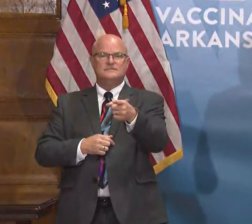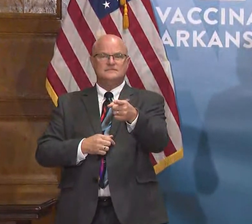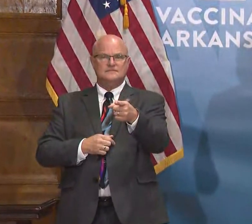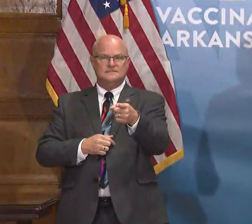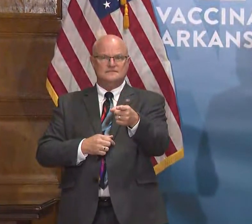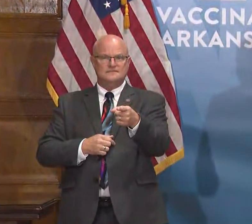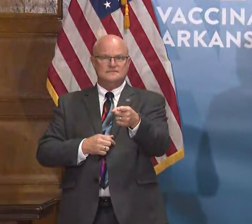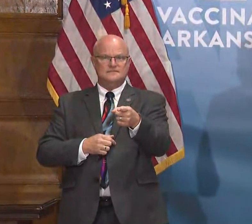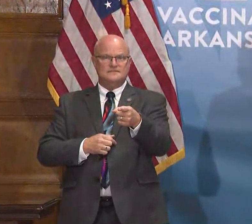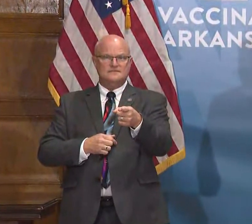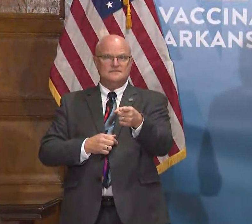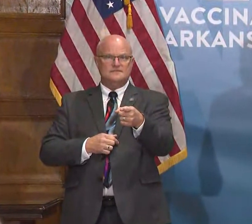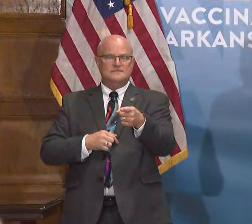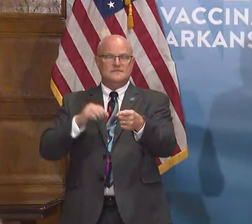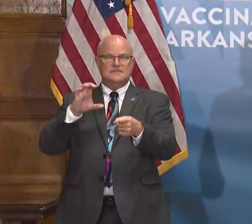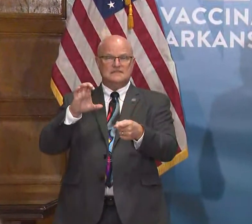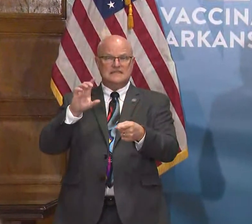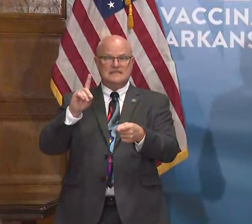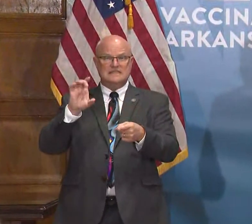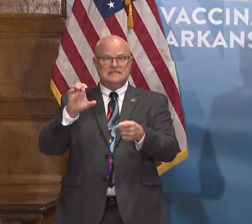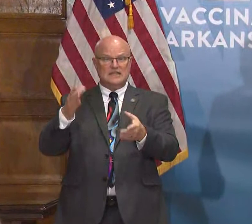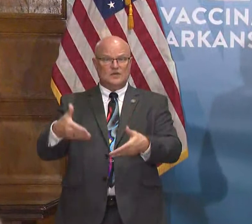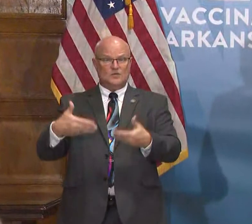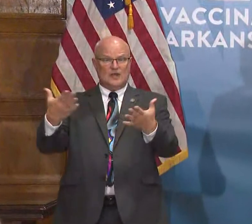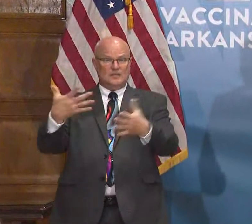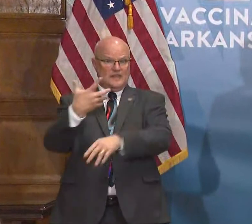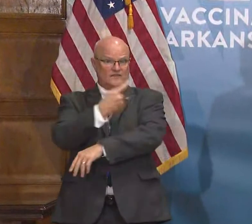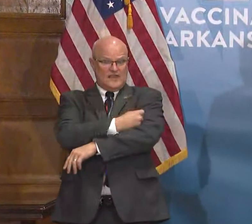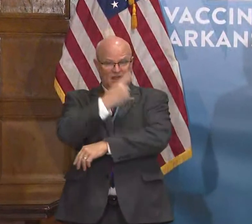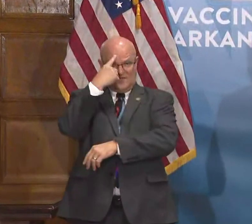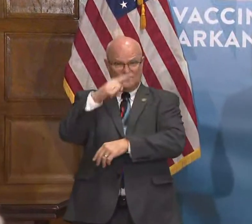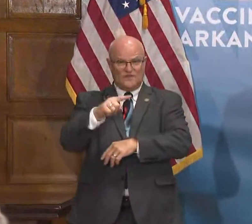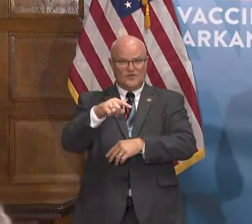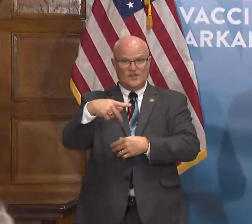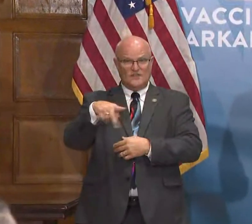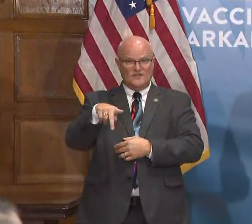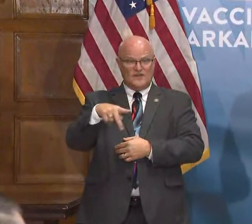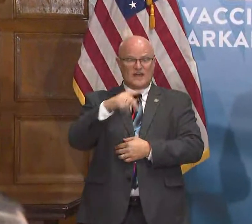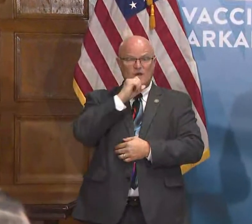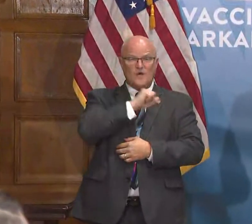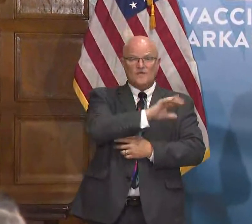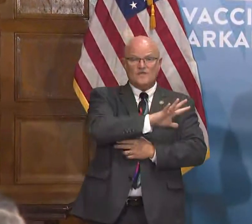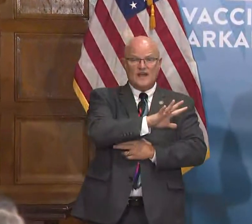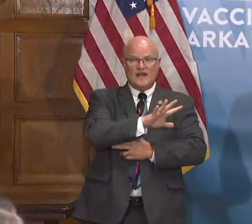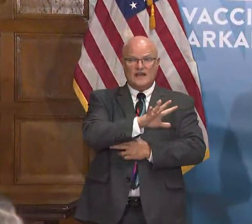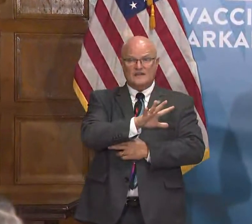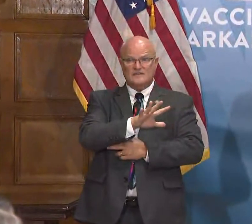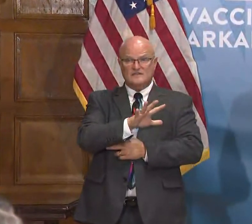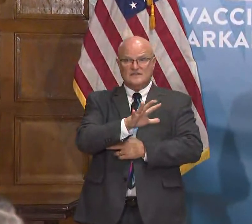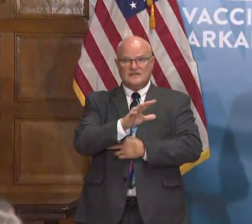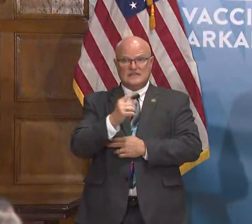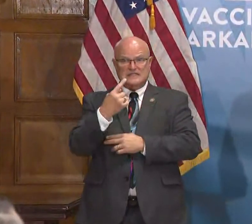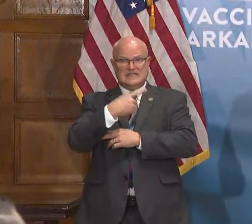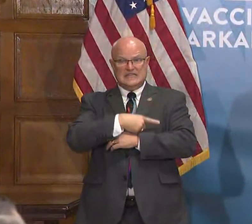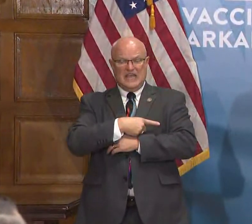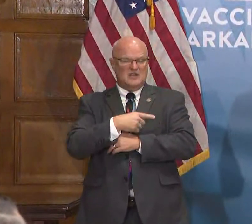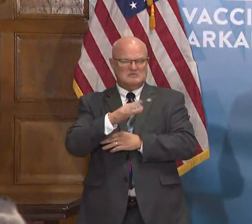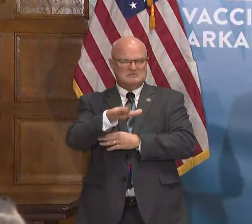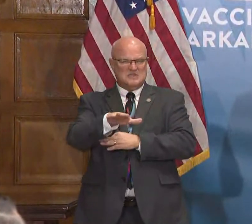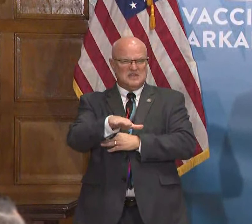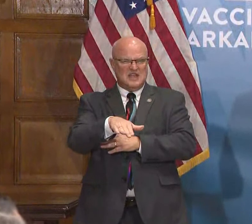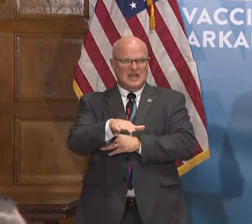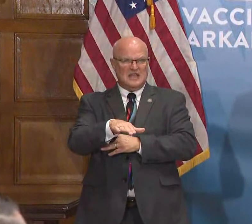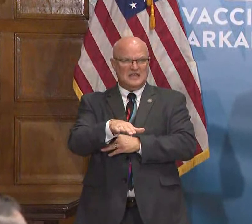If the CDC recommends the vaccine for the 5 to 11 age group today, for instance, like later tonight,